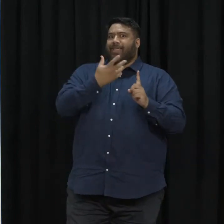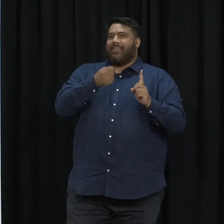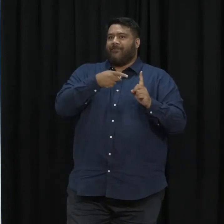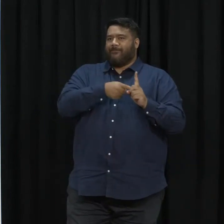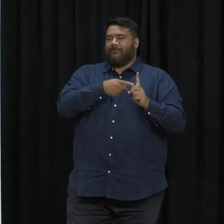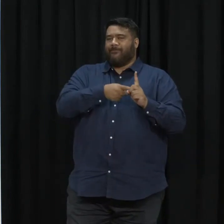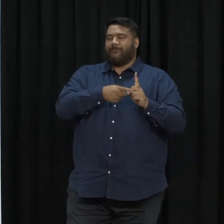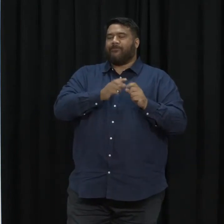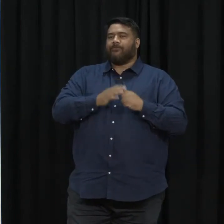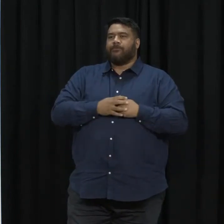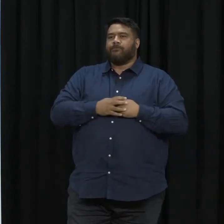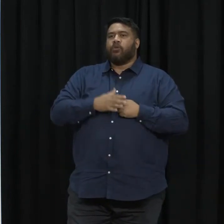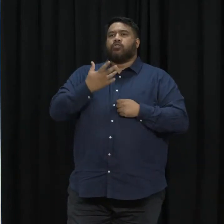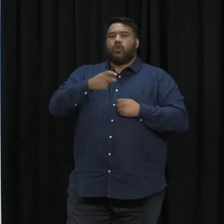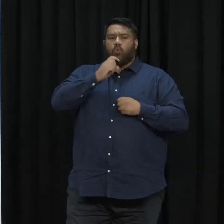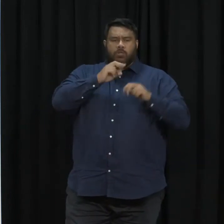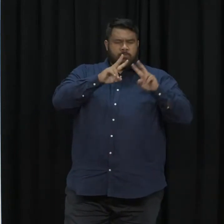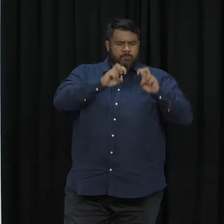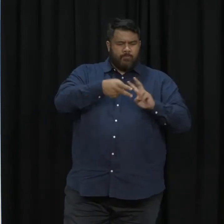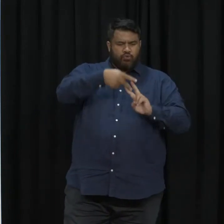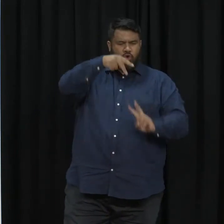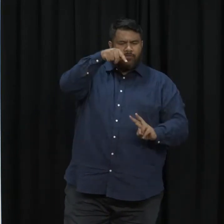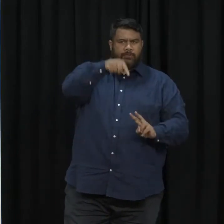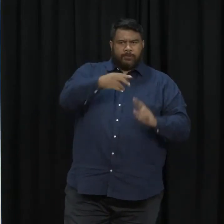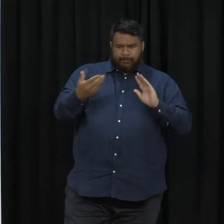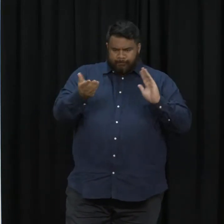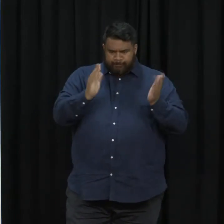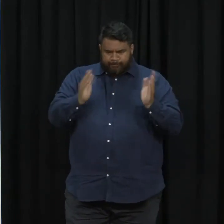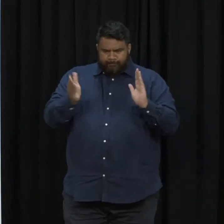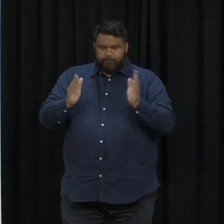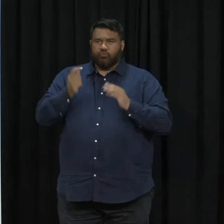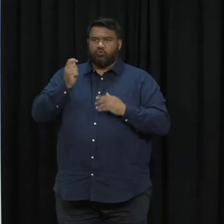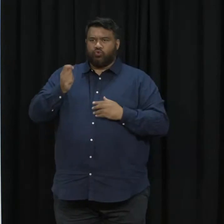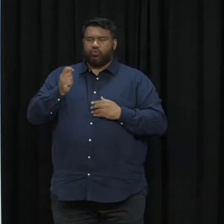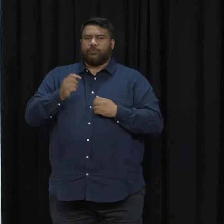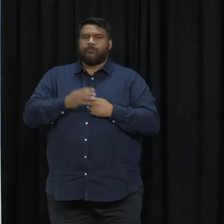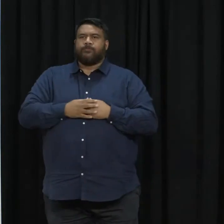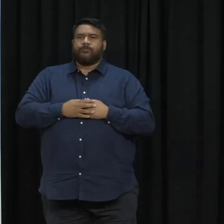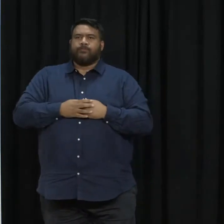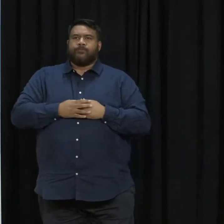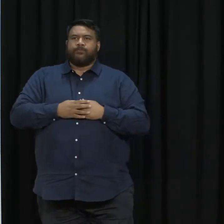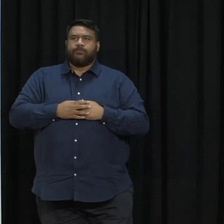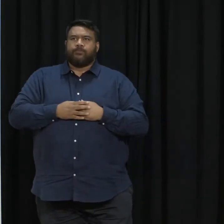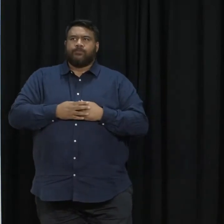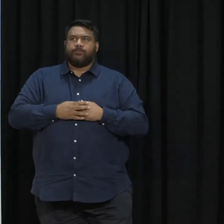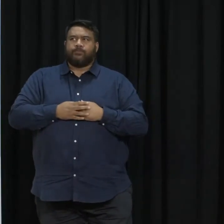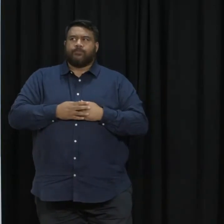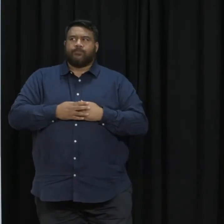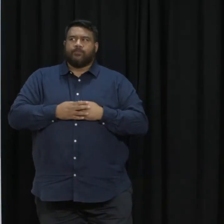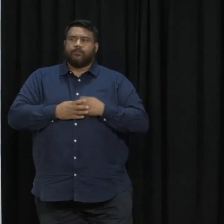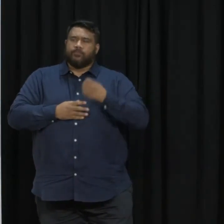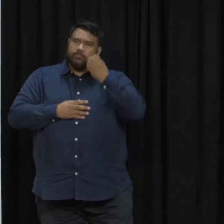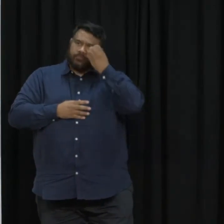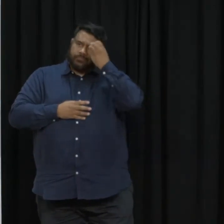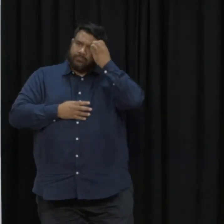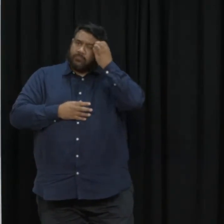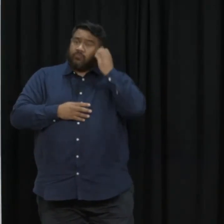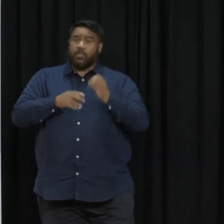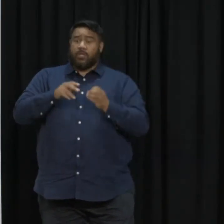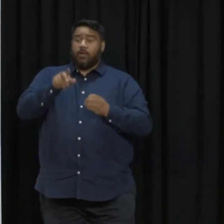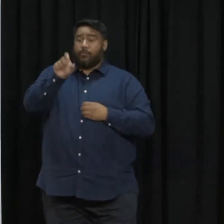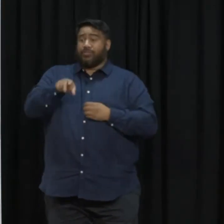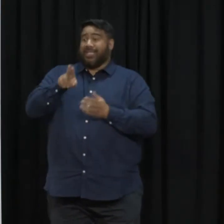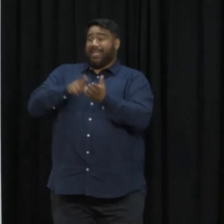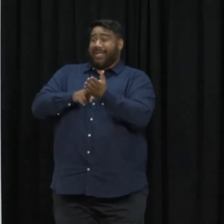whole genome sequencing result for Case N, that is the mother of Case M, and that shows that it is a similar